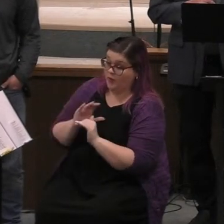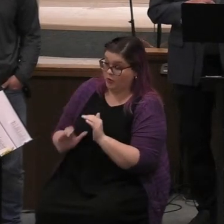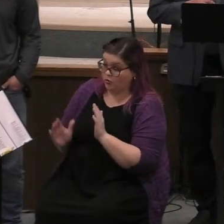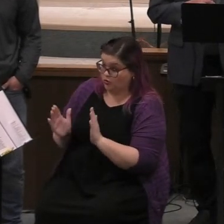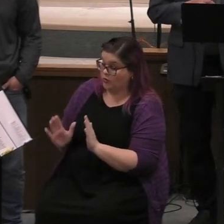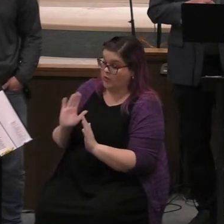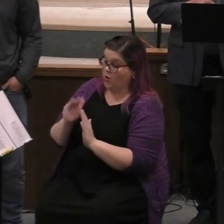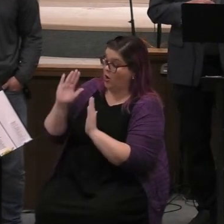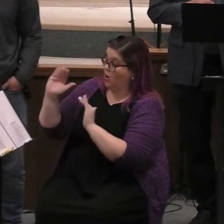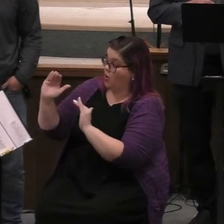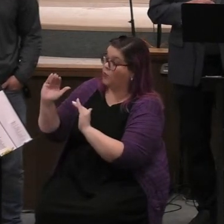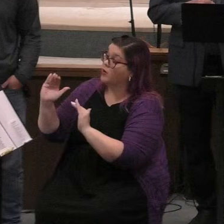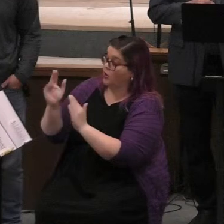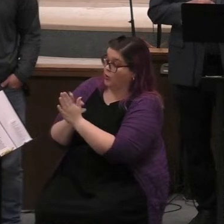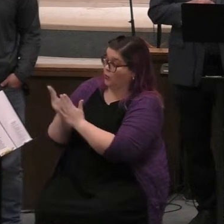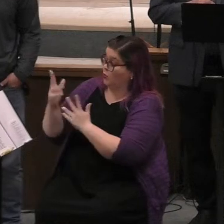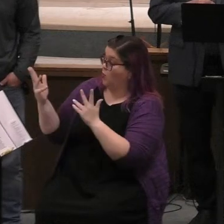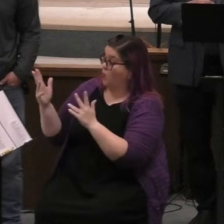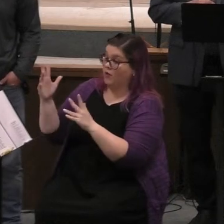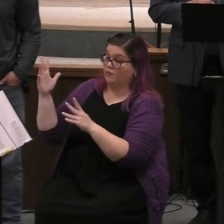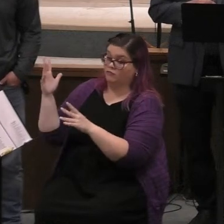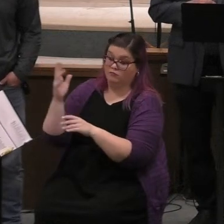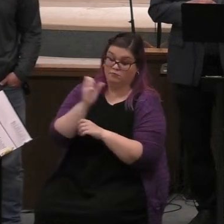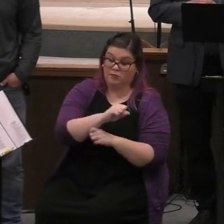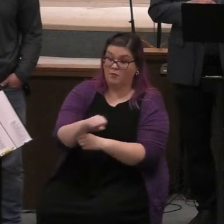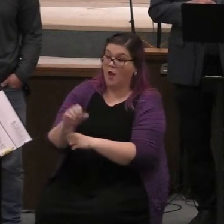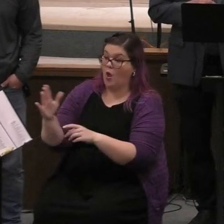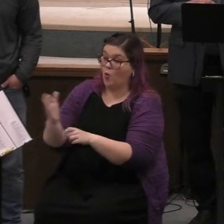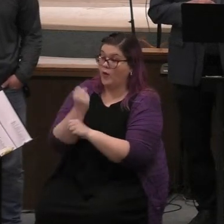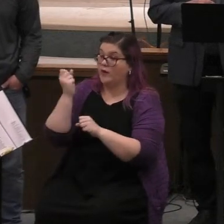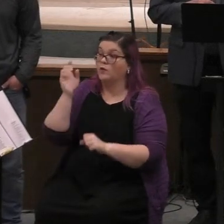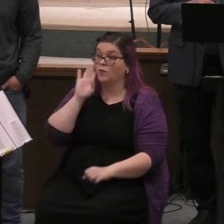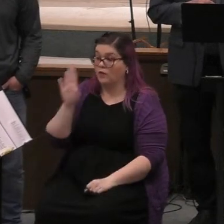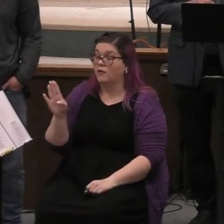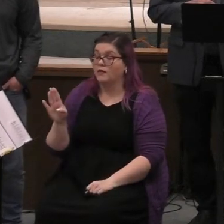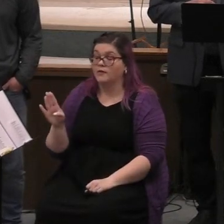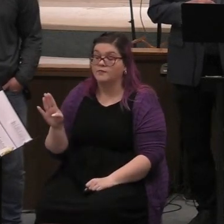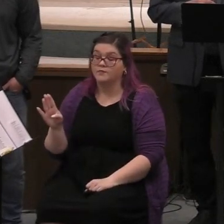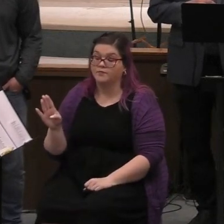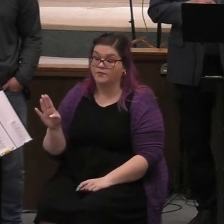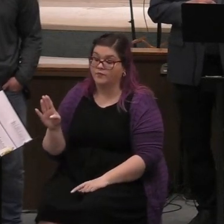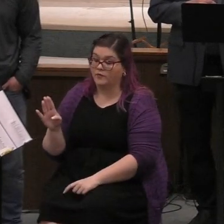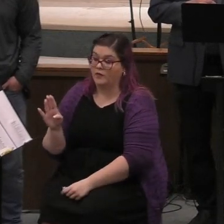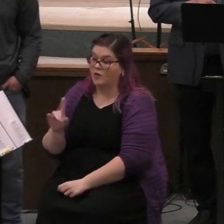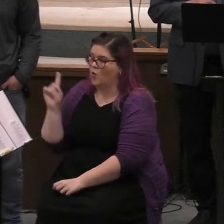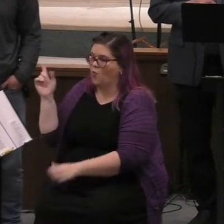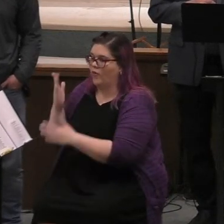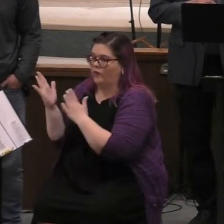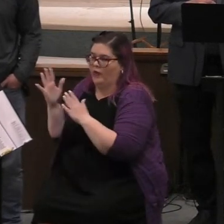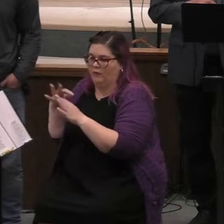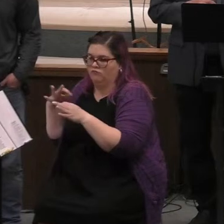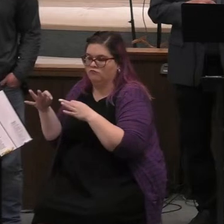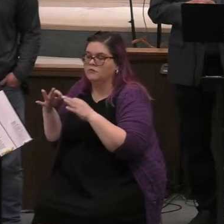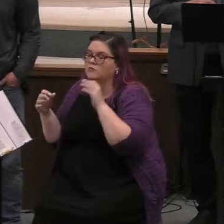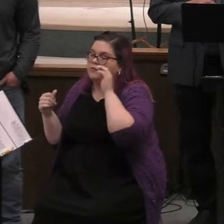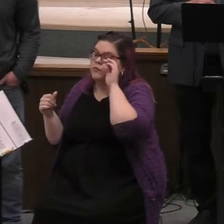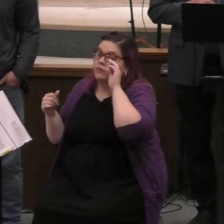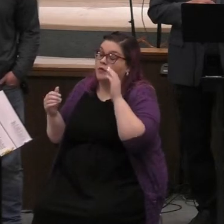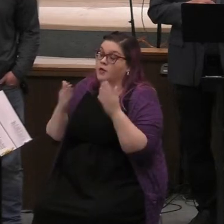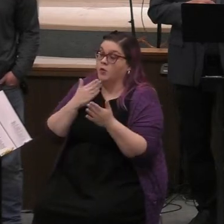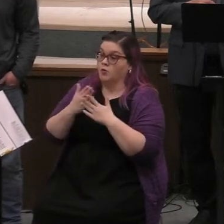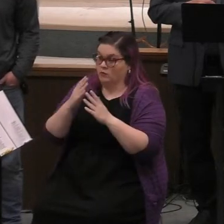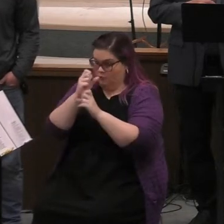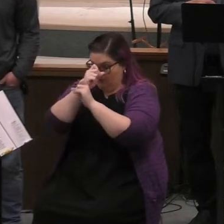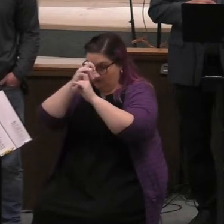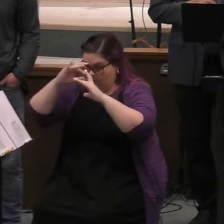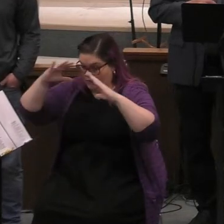truth will win in the end. And one of the things that Marshall highlighted that is just a good illustration of that